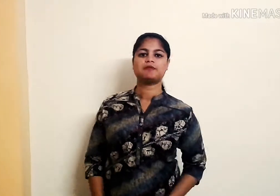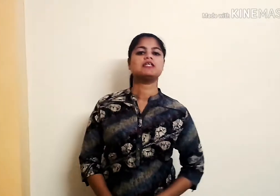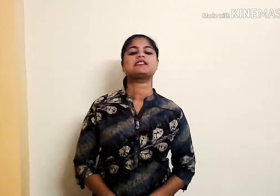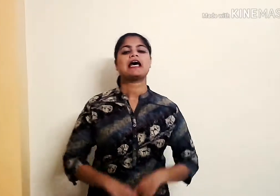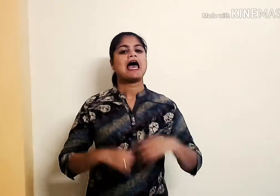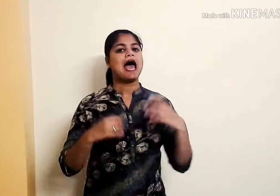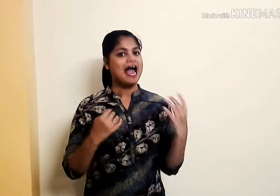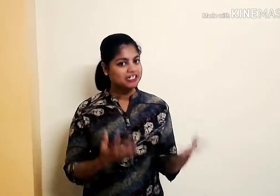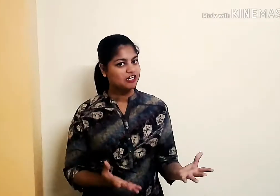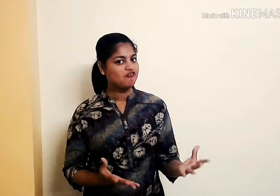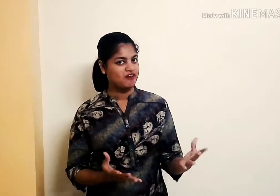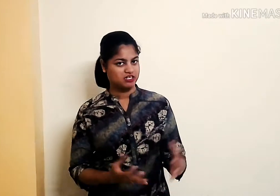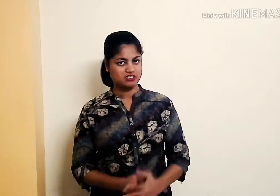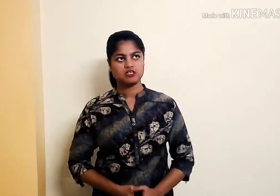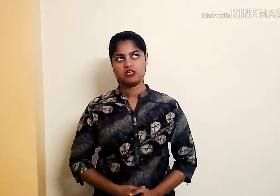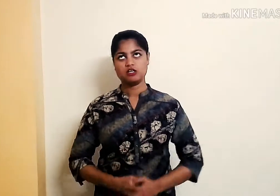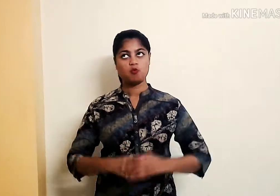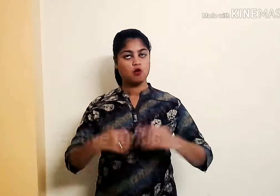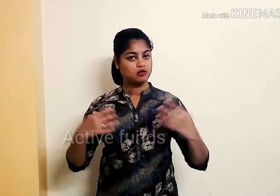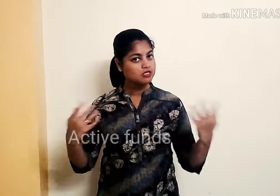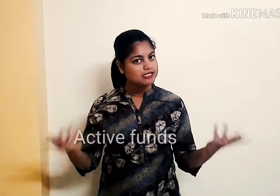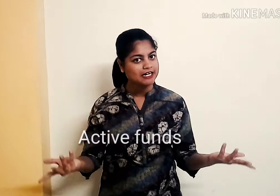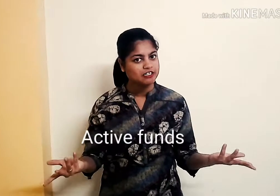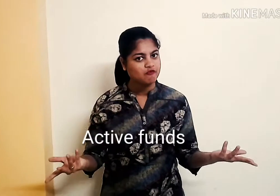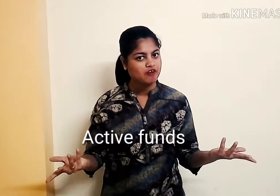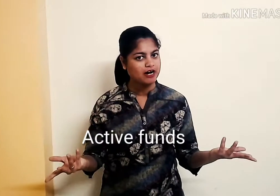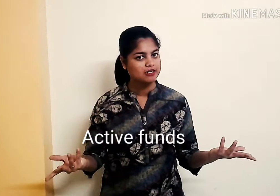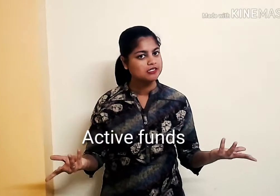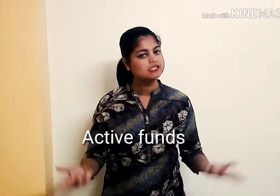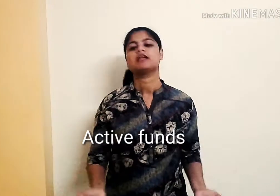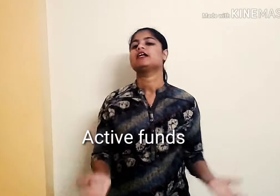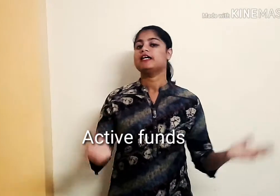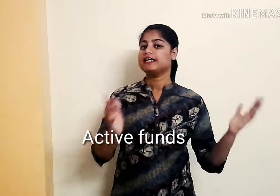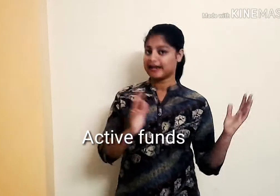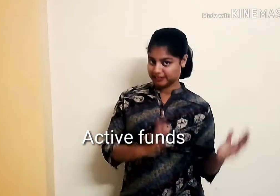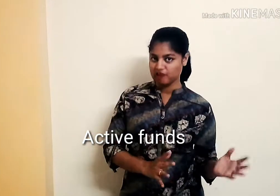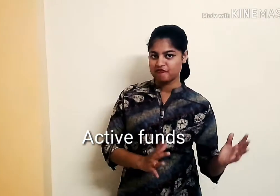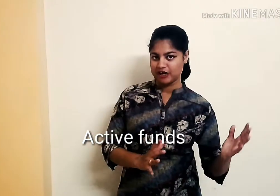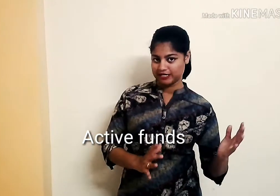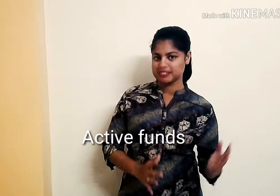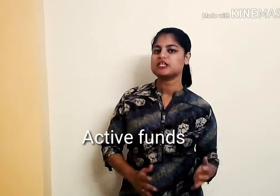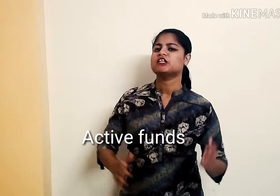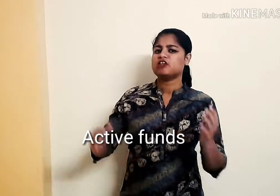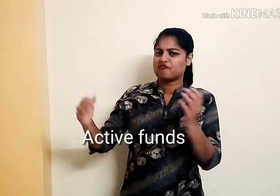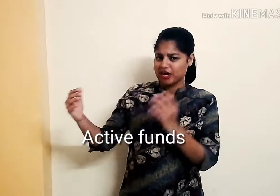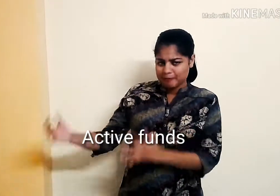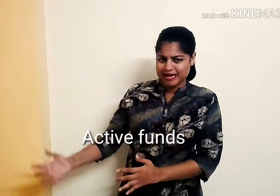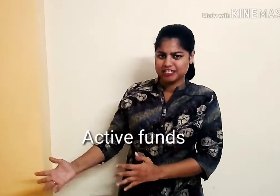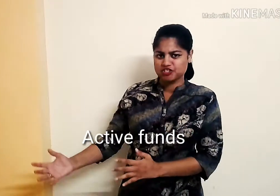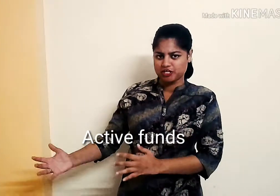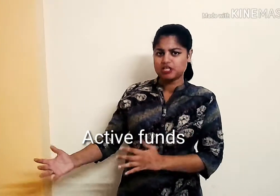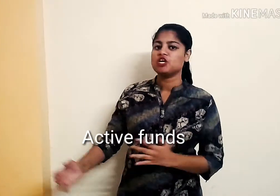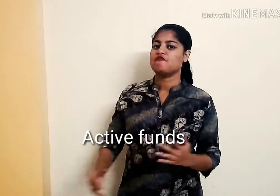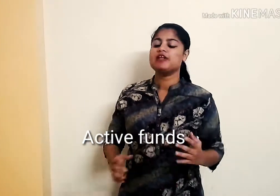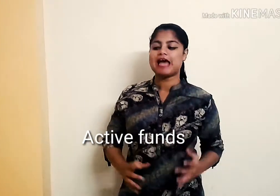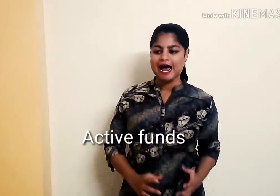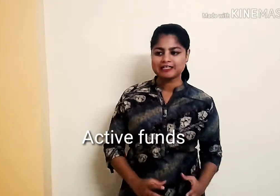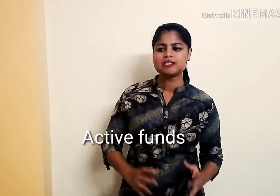is active funds. Now what is active funds? In active funds, the fund manager will